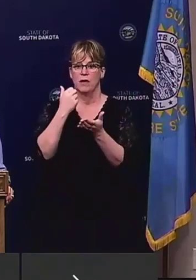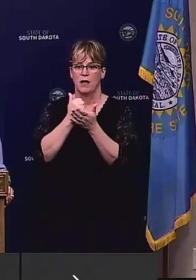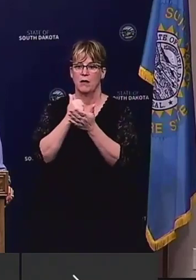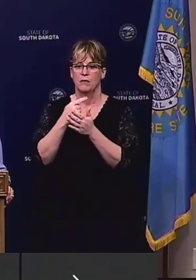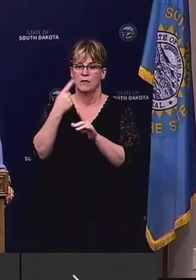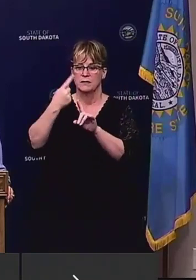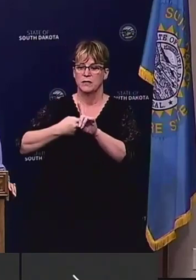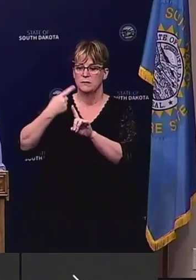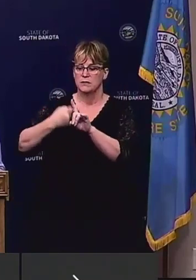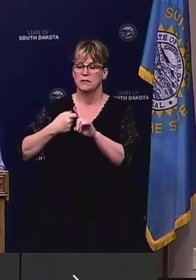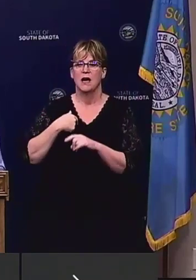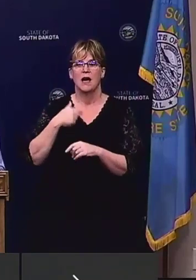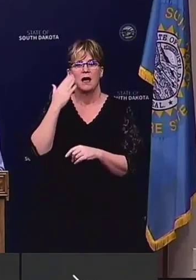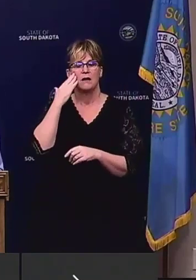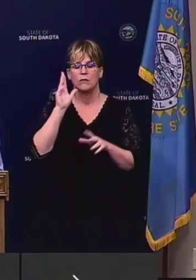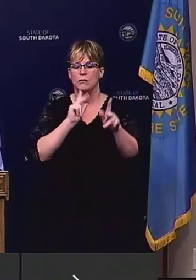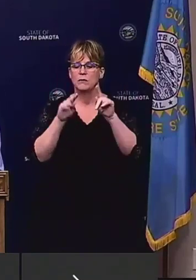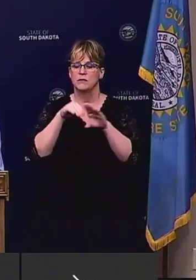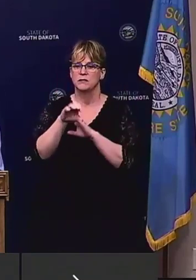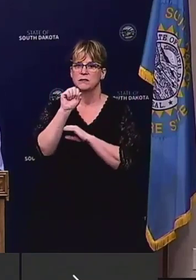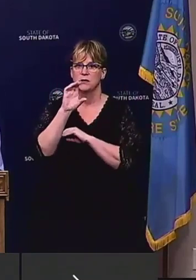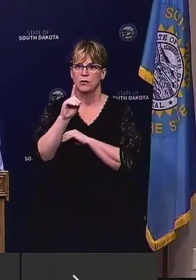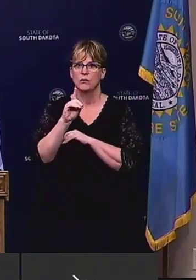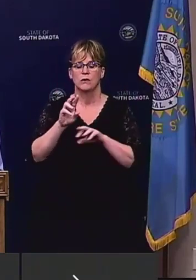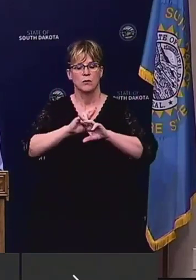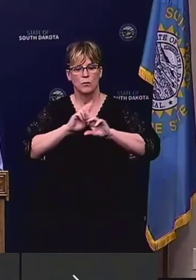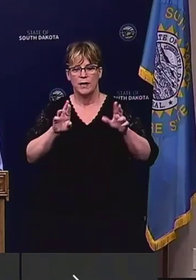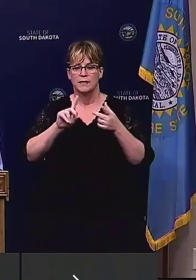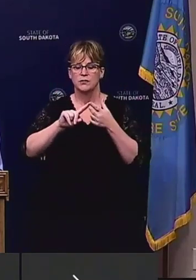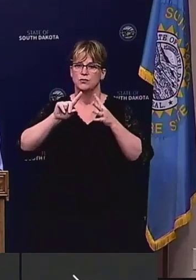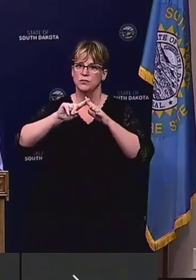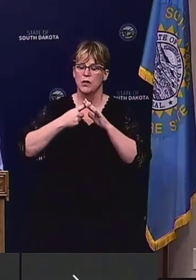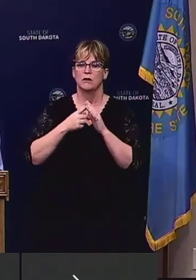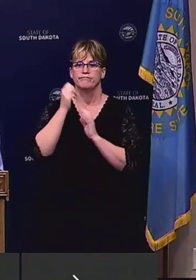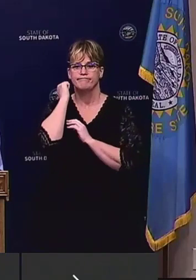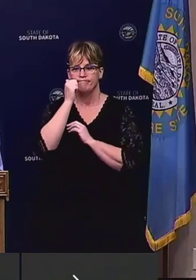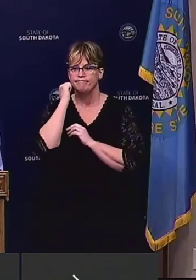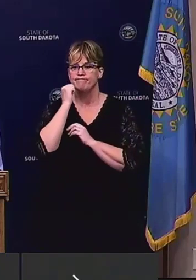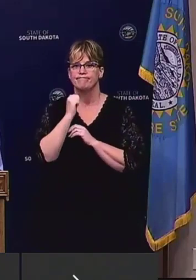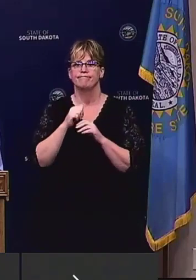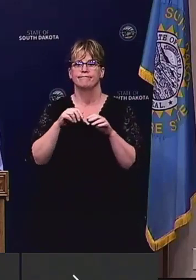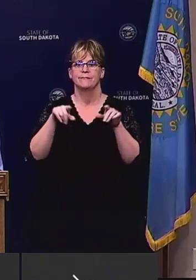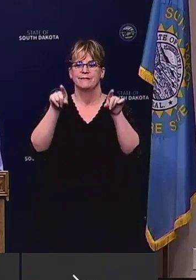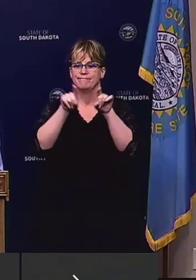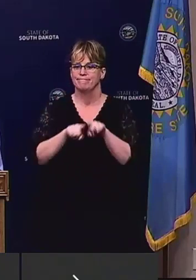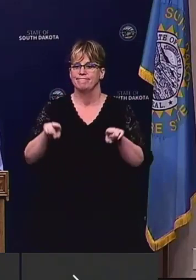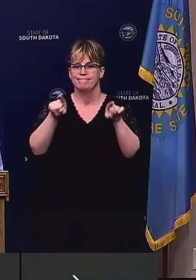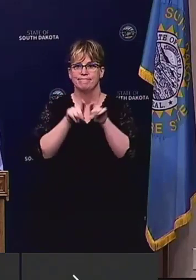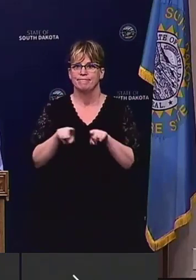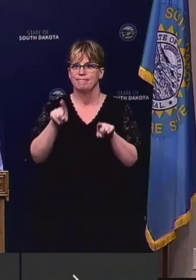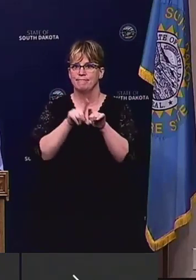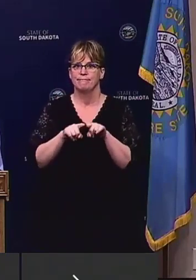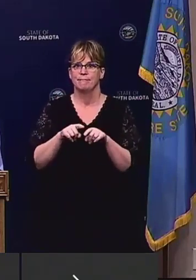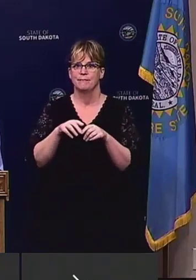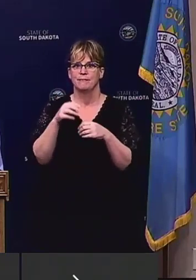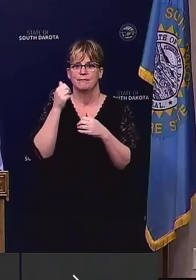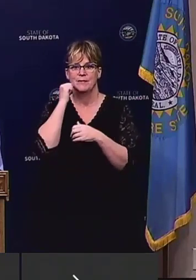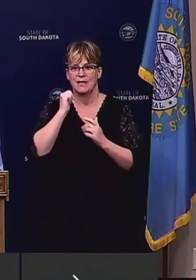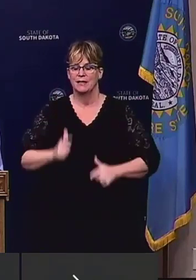I know everyone is anxious to get back to their daily routines and dive back into all the things that they love